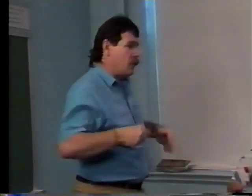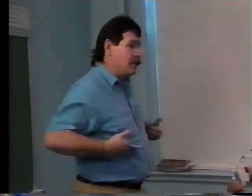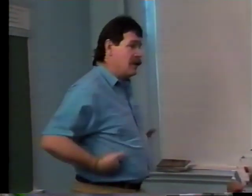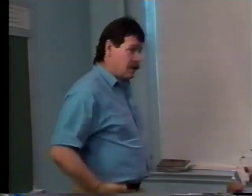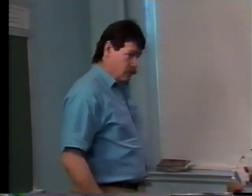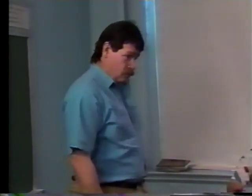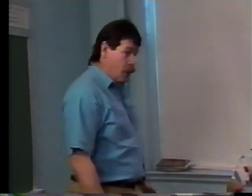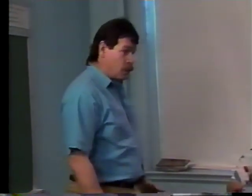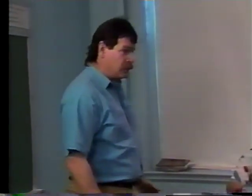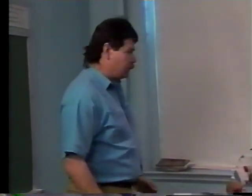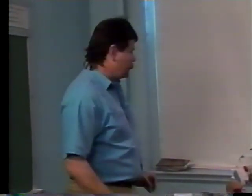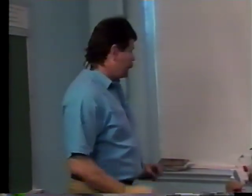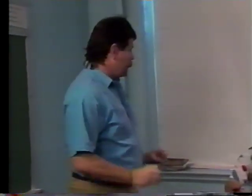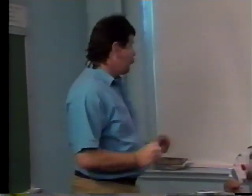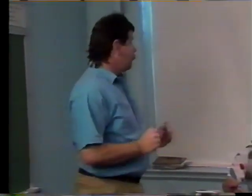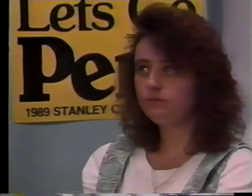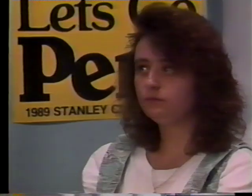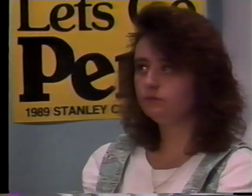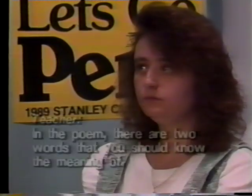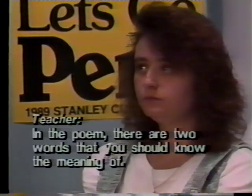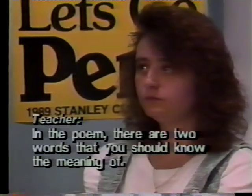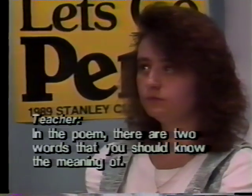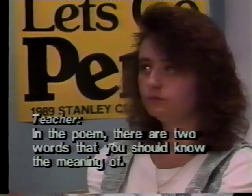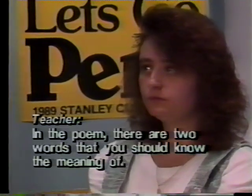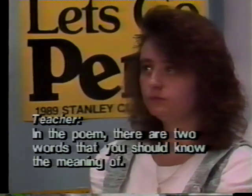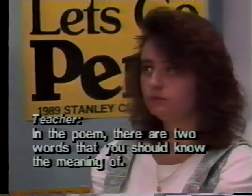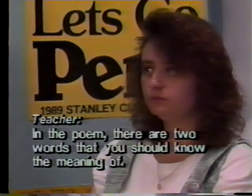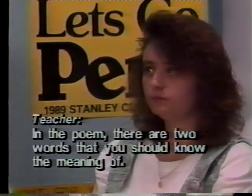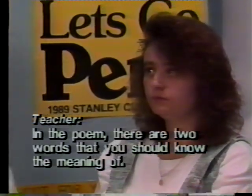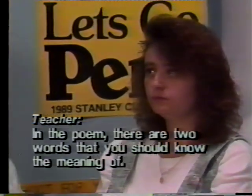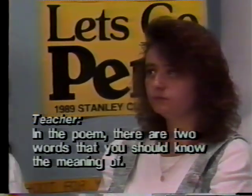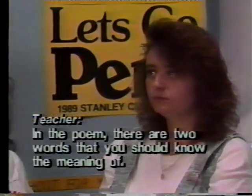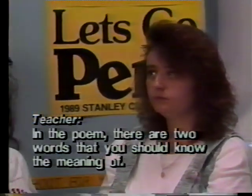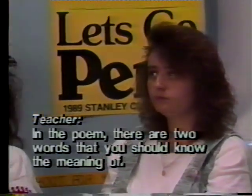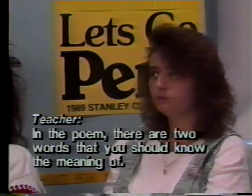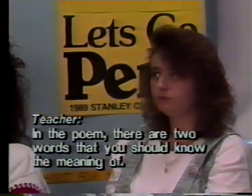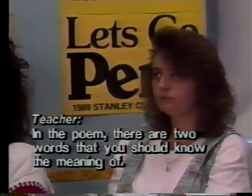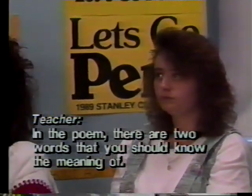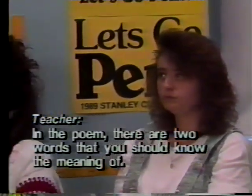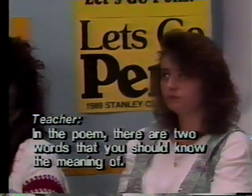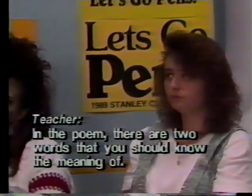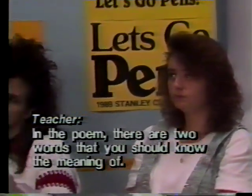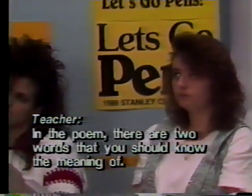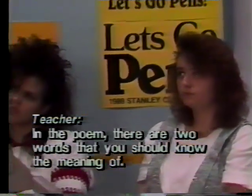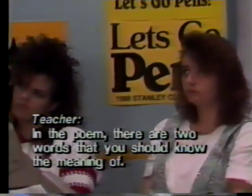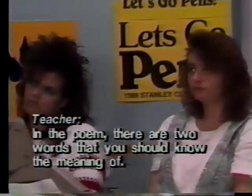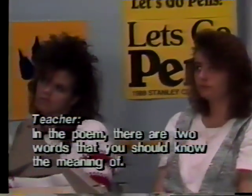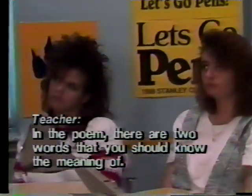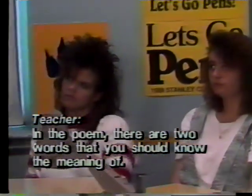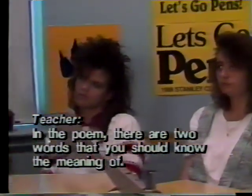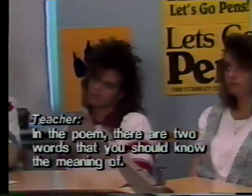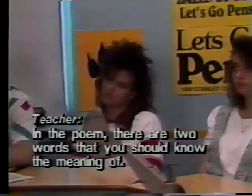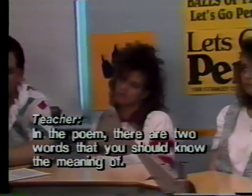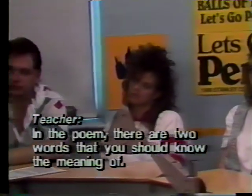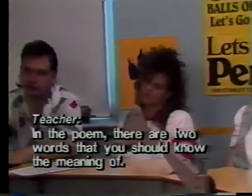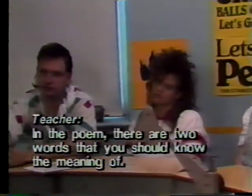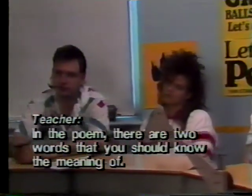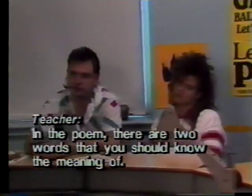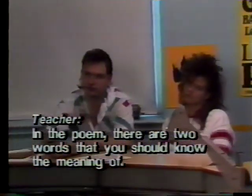brown robes. In the poem, there are two words that you should know the meanings of.